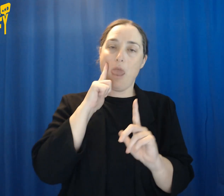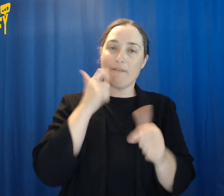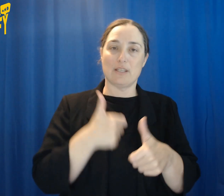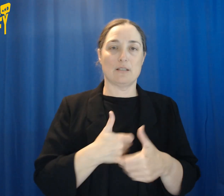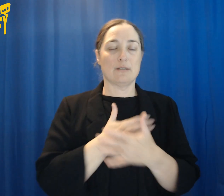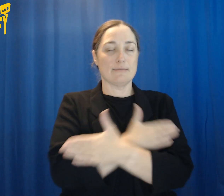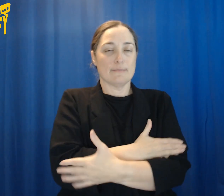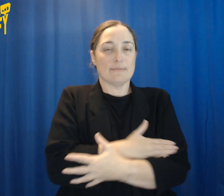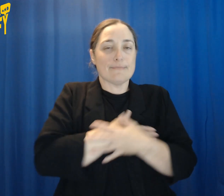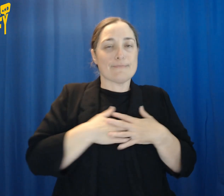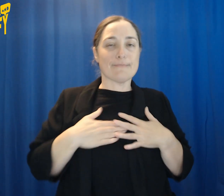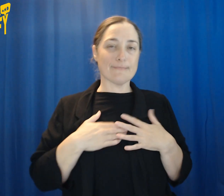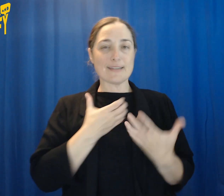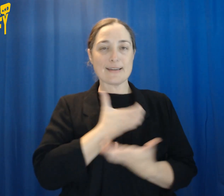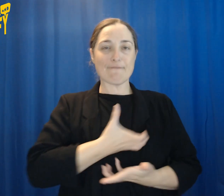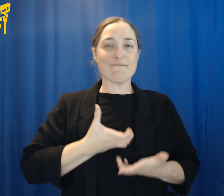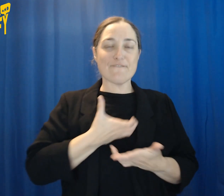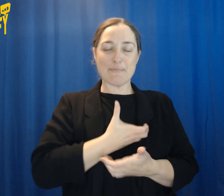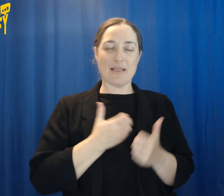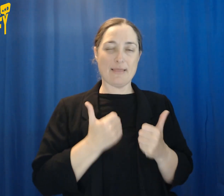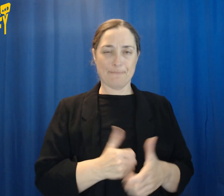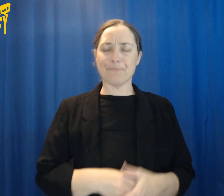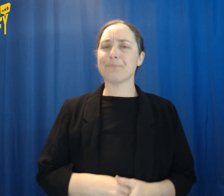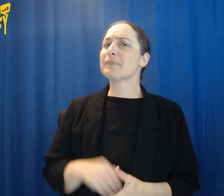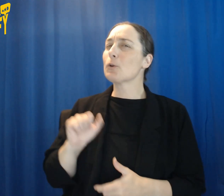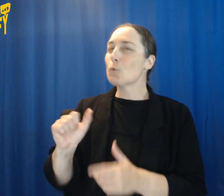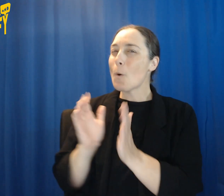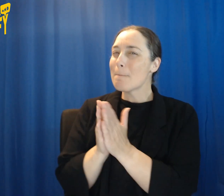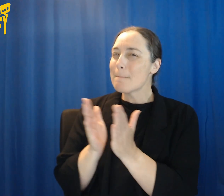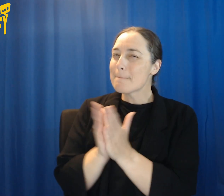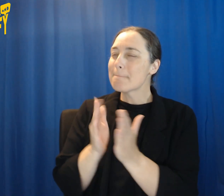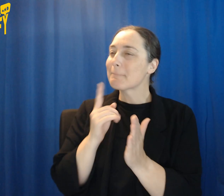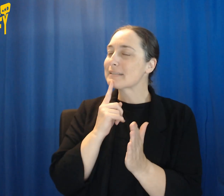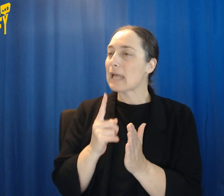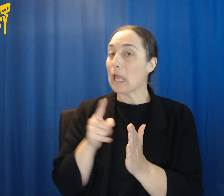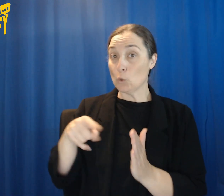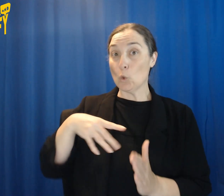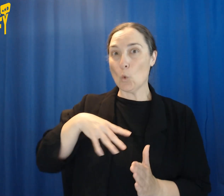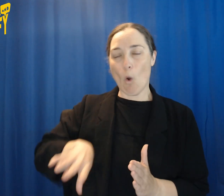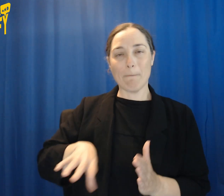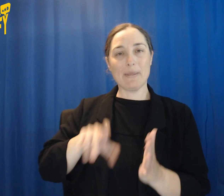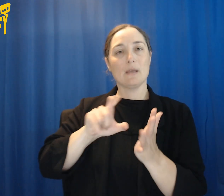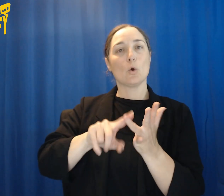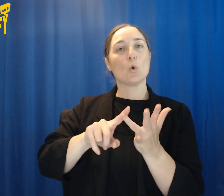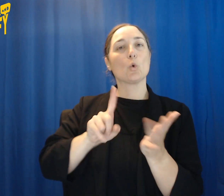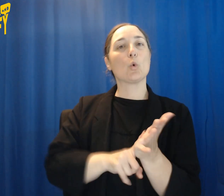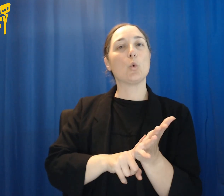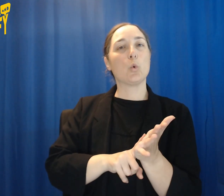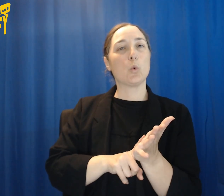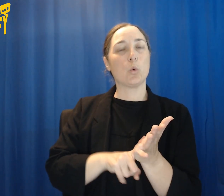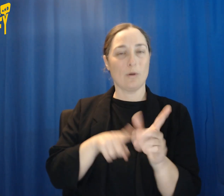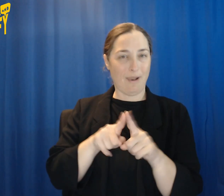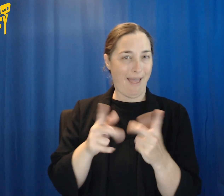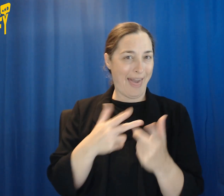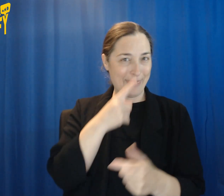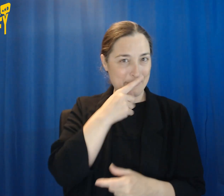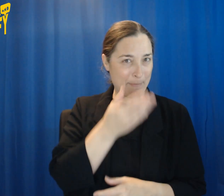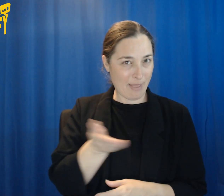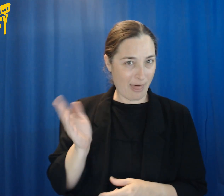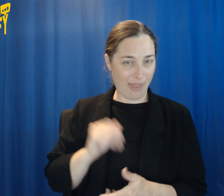dream. In your memoir, you kept saying that you wanted to be cool like the other people, the other characters. Yeah.